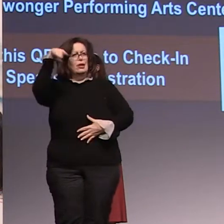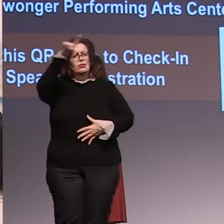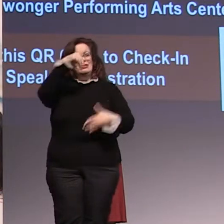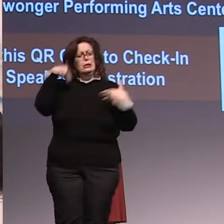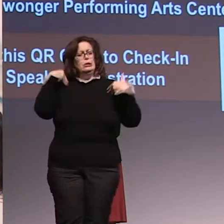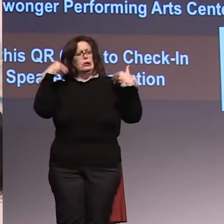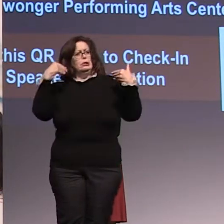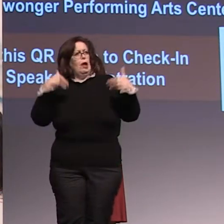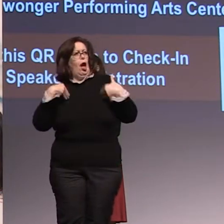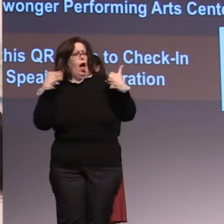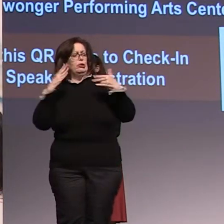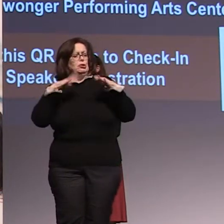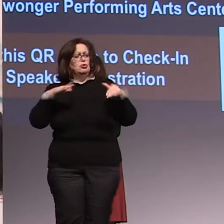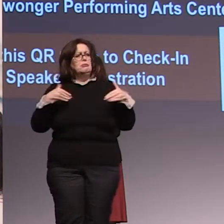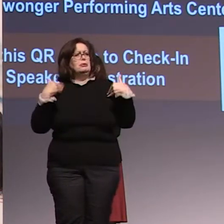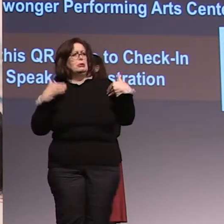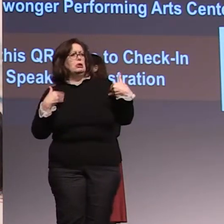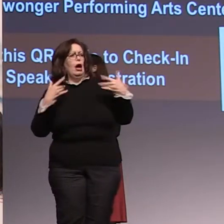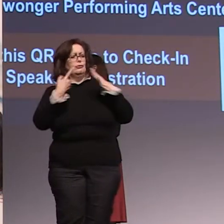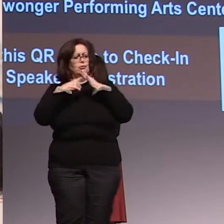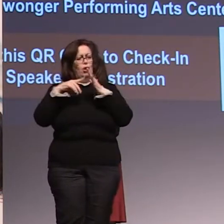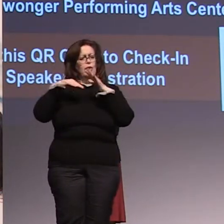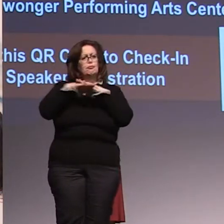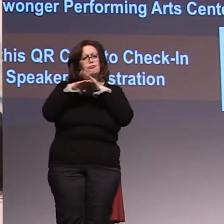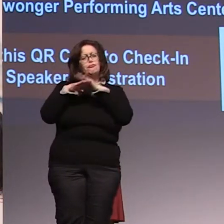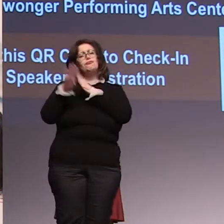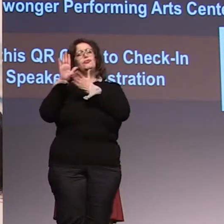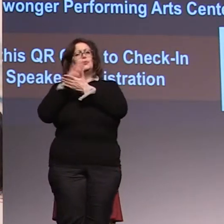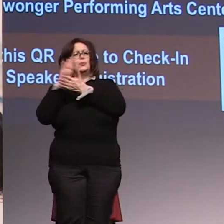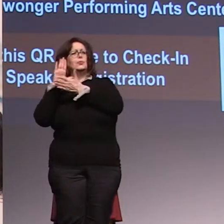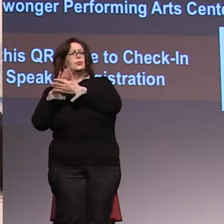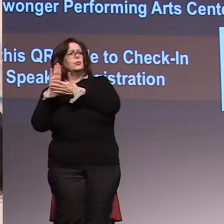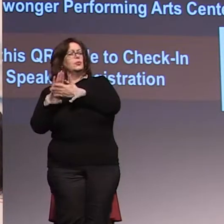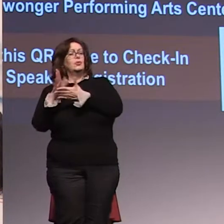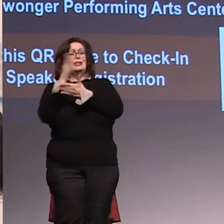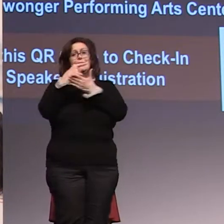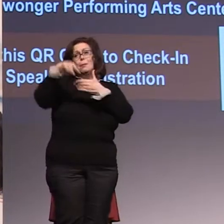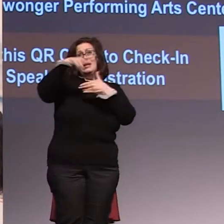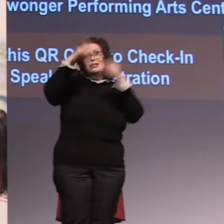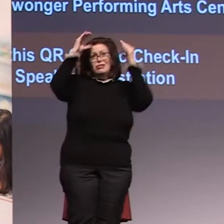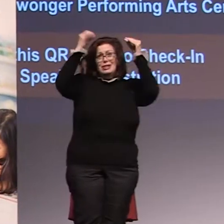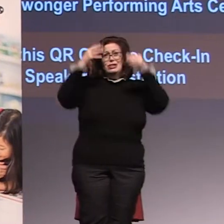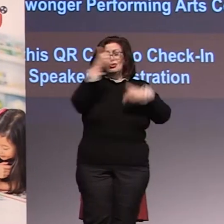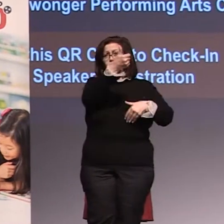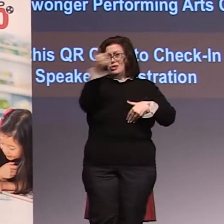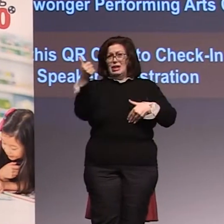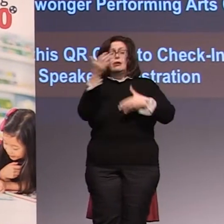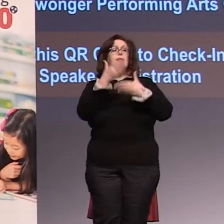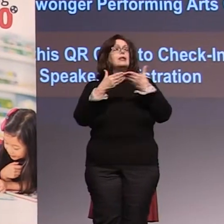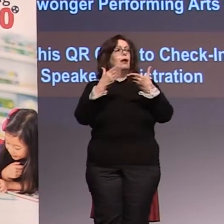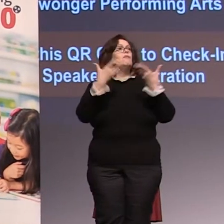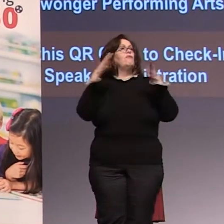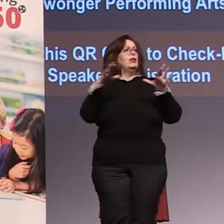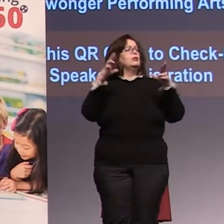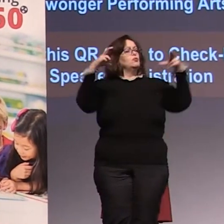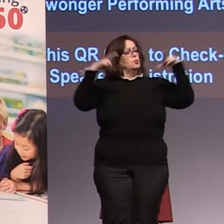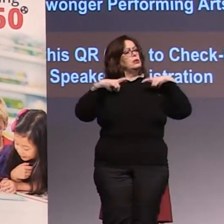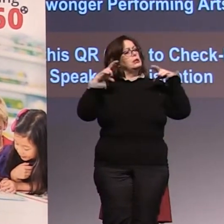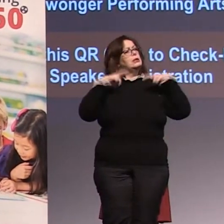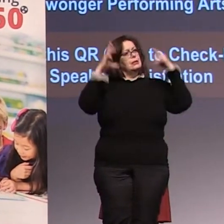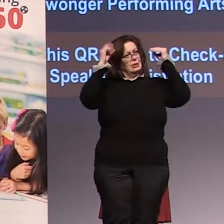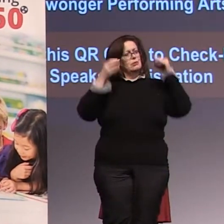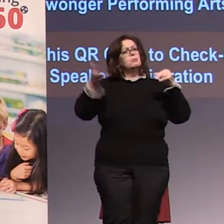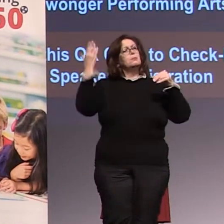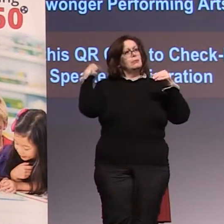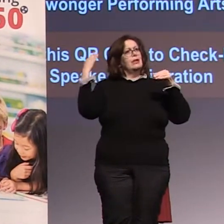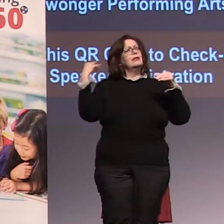just starting that journey with their children. There are educators in the room and there are retired educators perhaps to be part